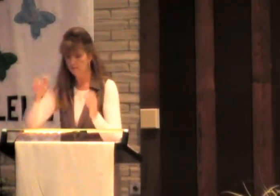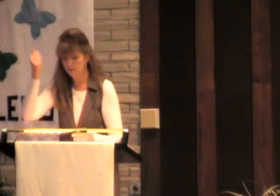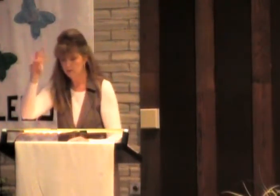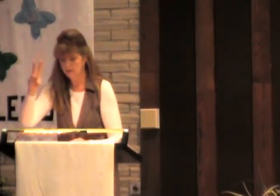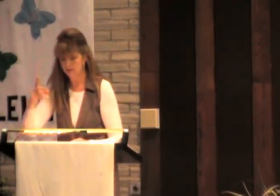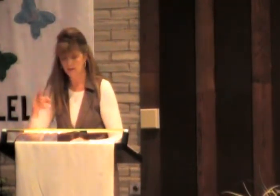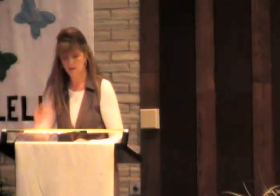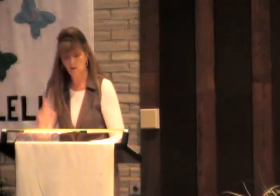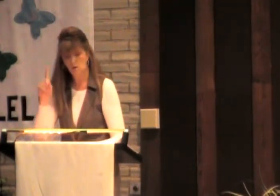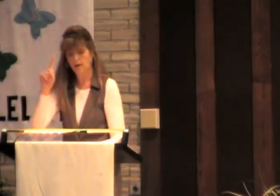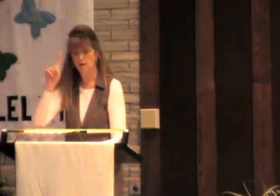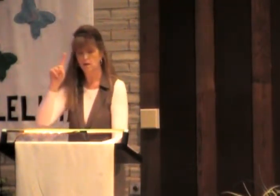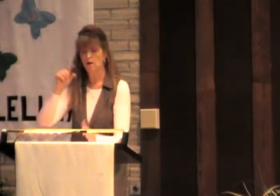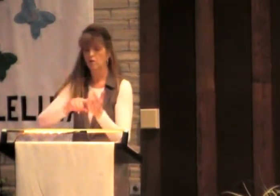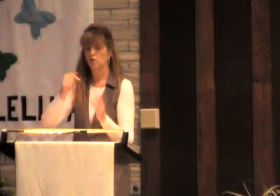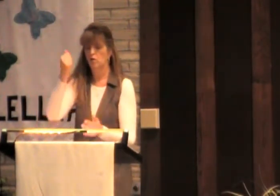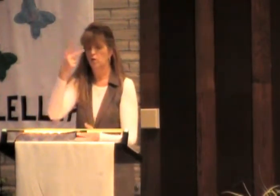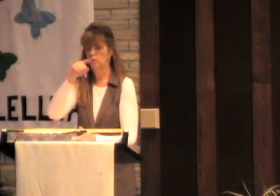work.